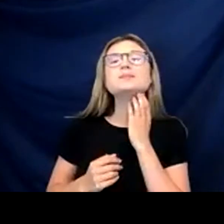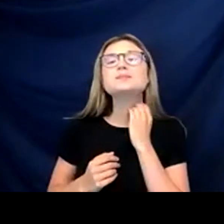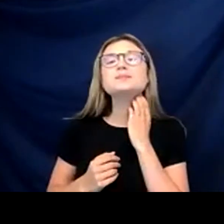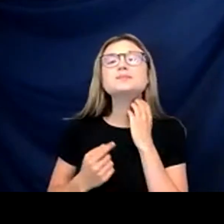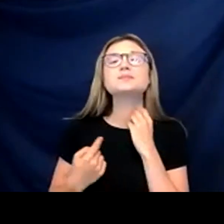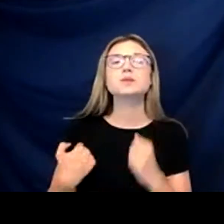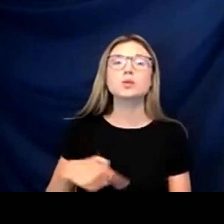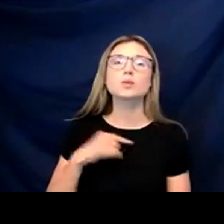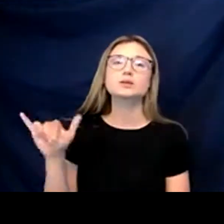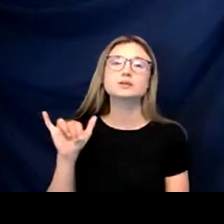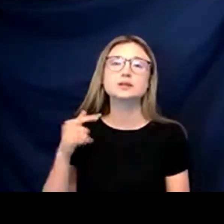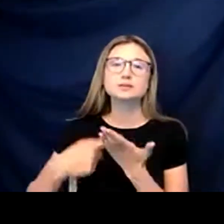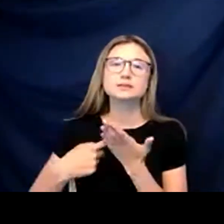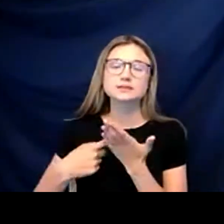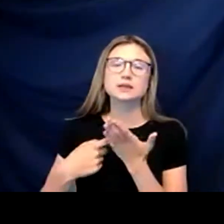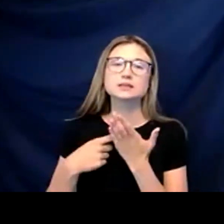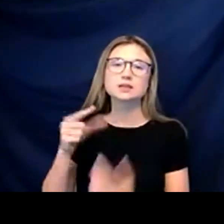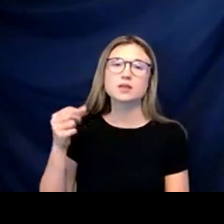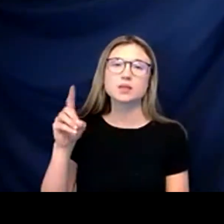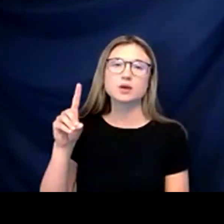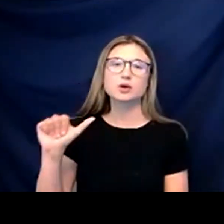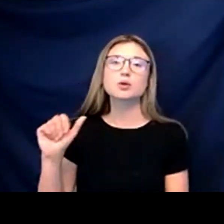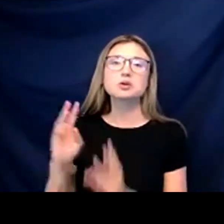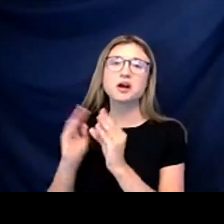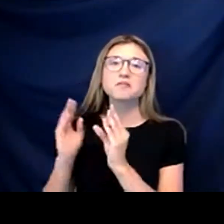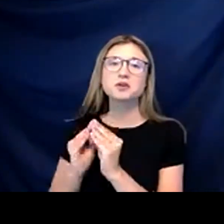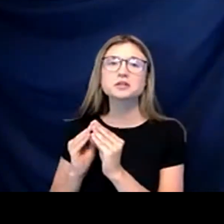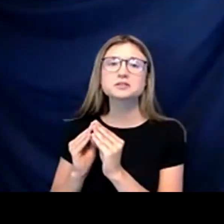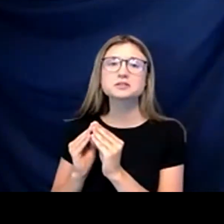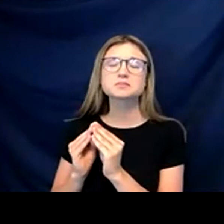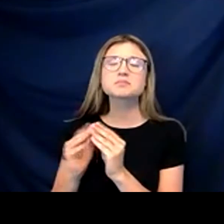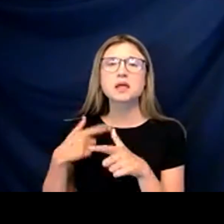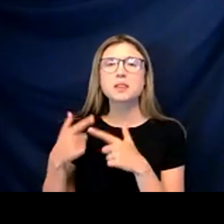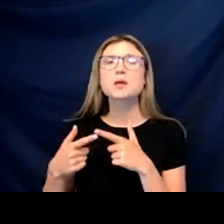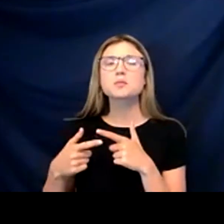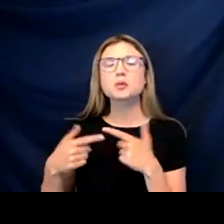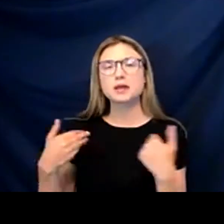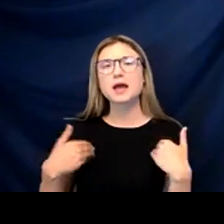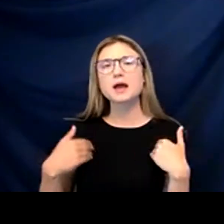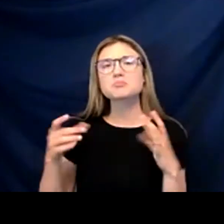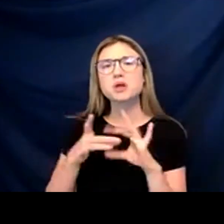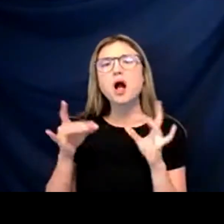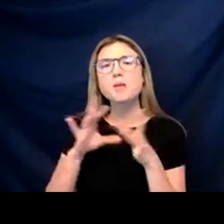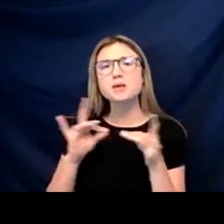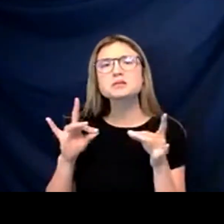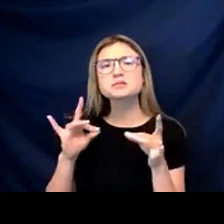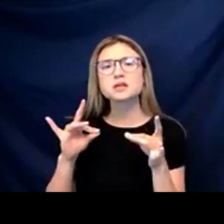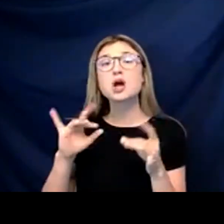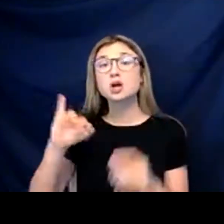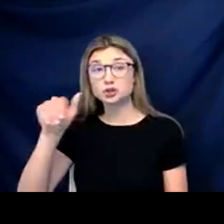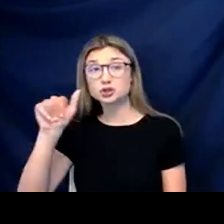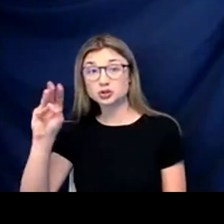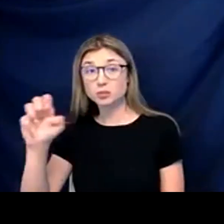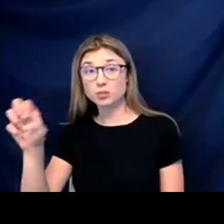GODA Conference. And that was pretty much public comment. That was the end of our, Jamar has some great notes on this, by the way.